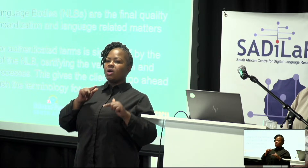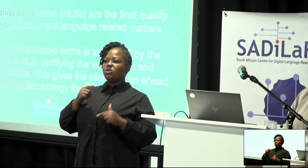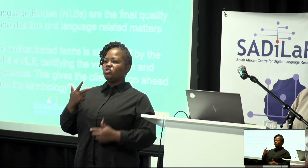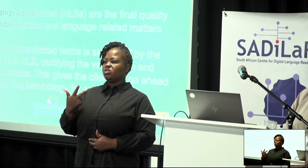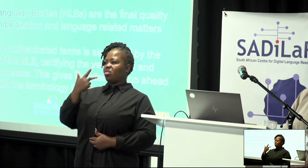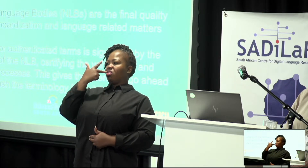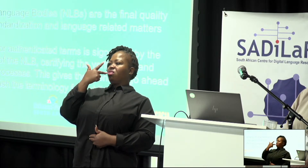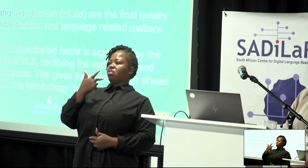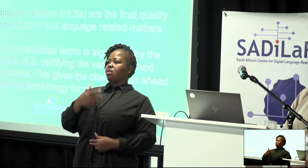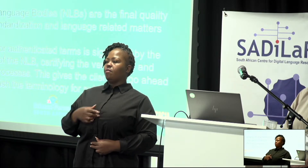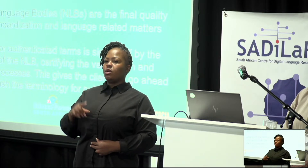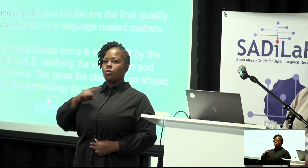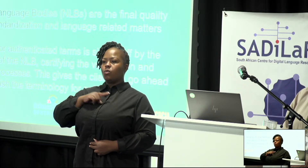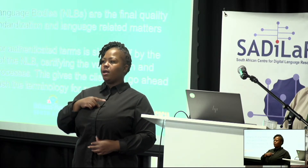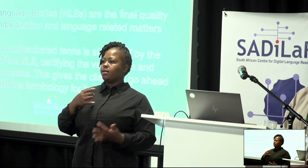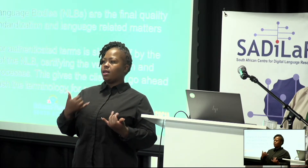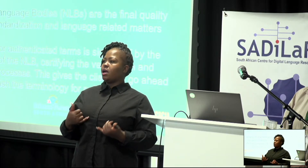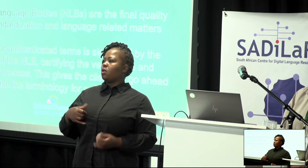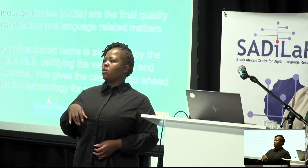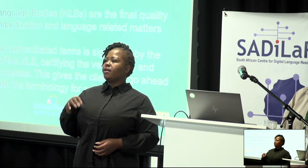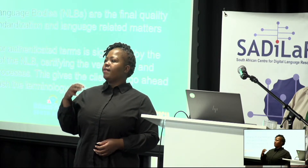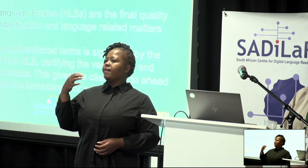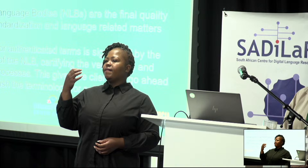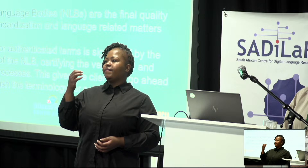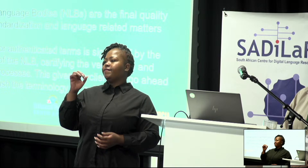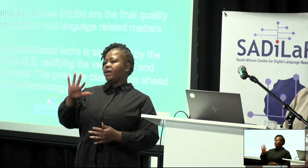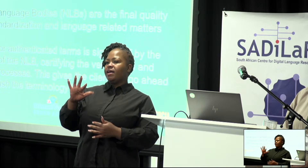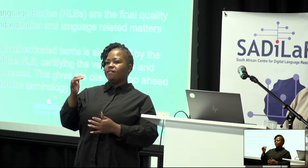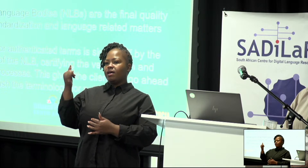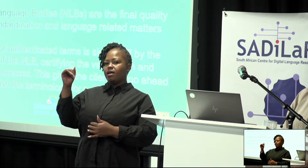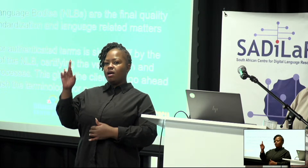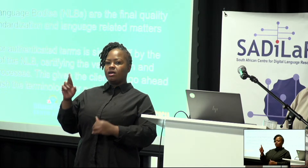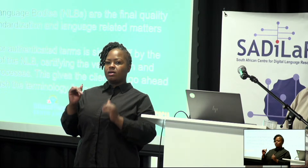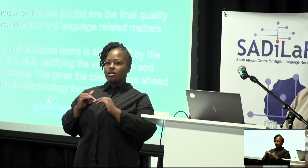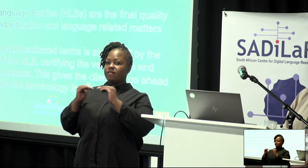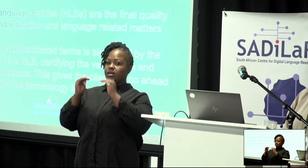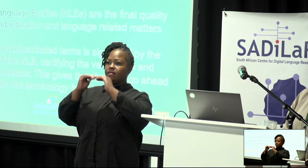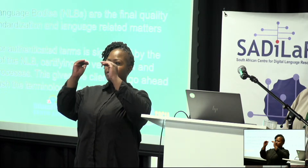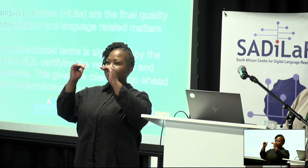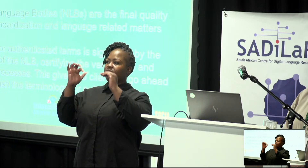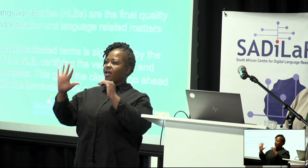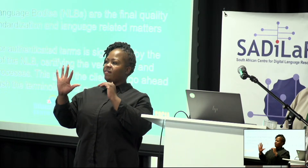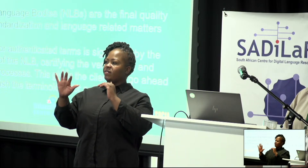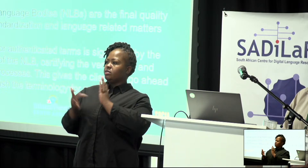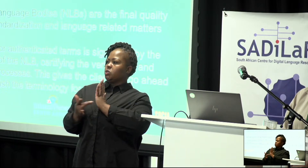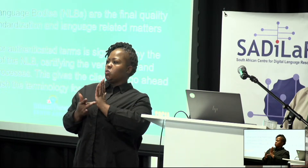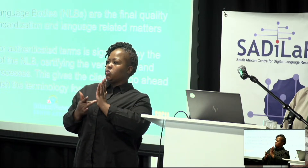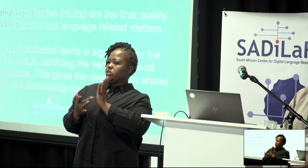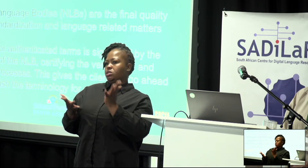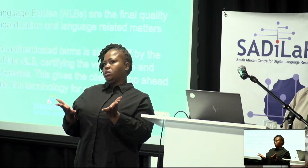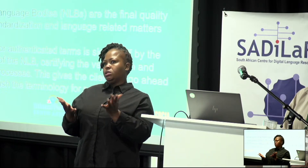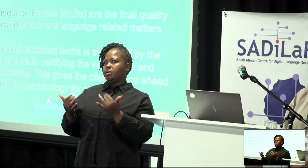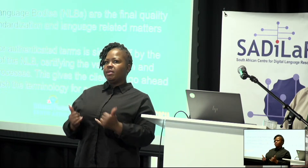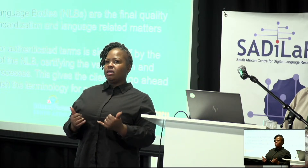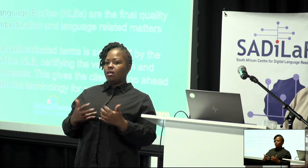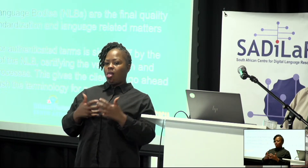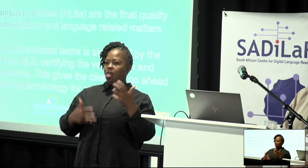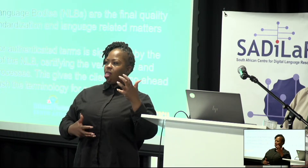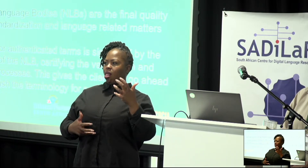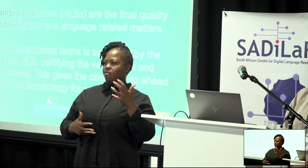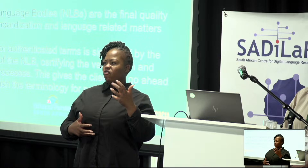are on the 5IR now. Where are we? So yes, we develop these technologies to